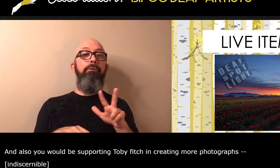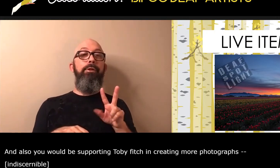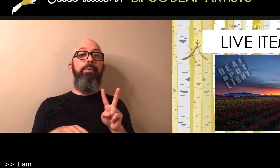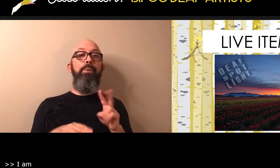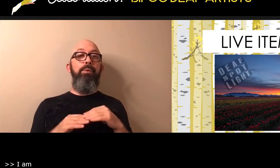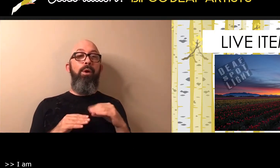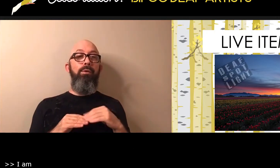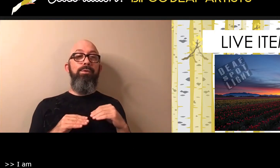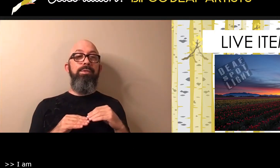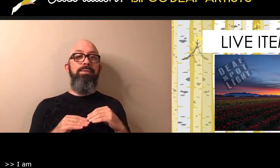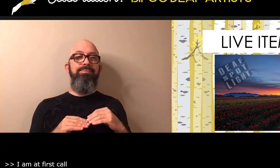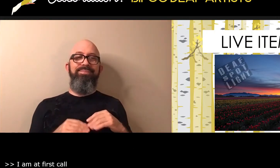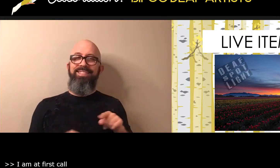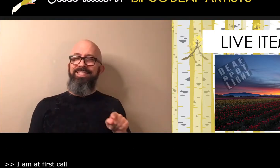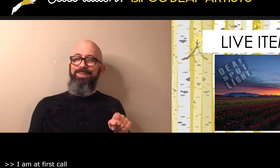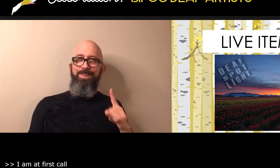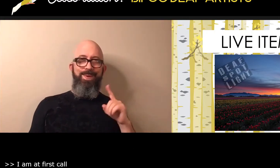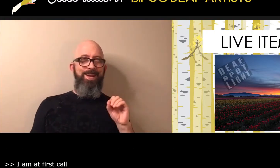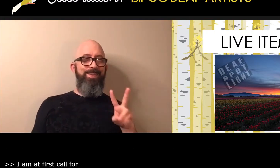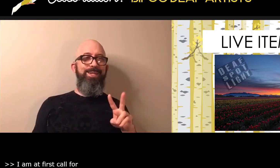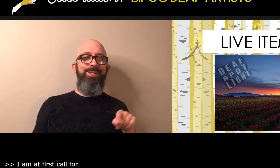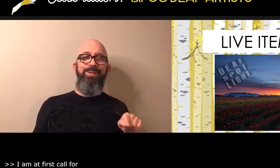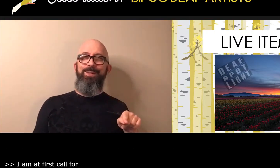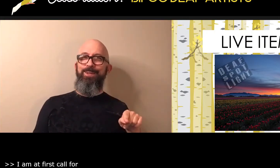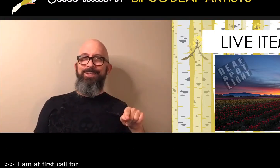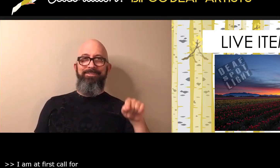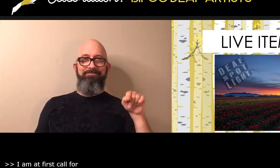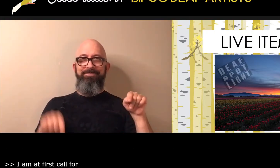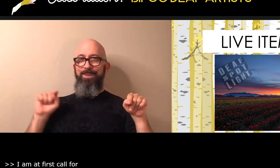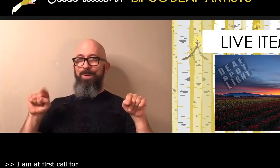$331. Ah, it's $332.